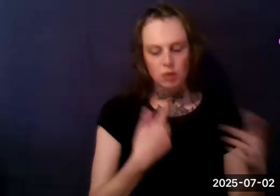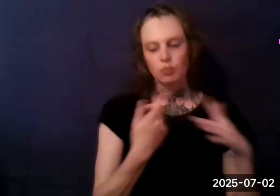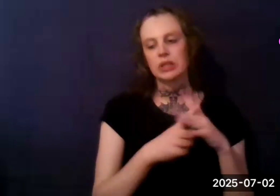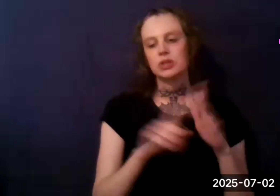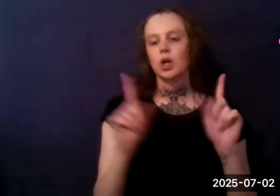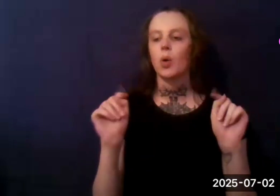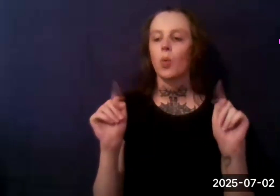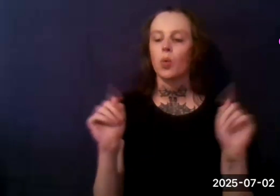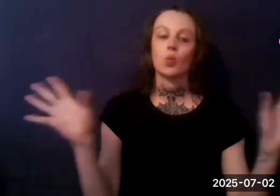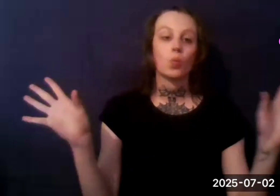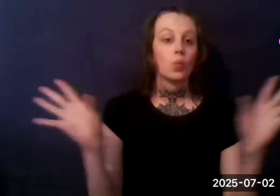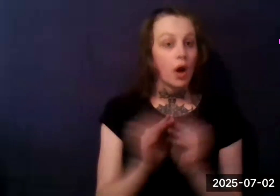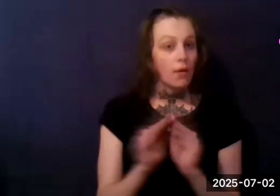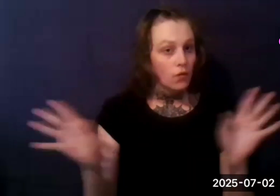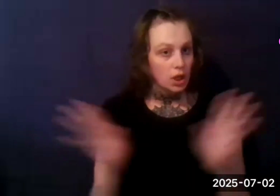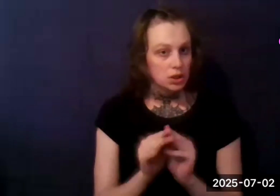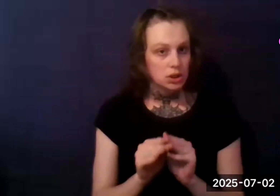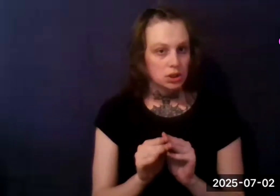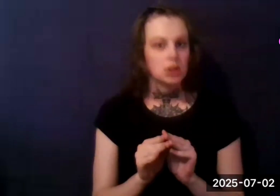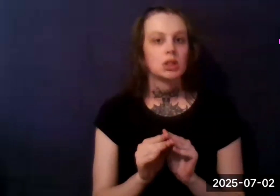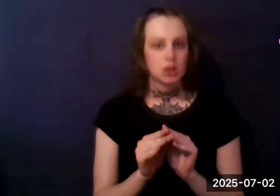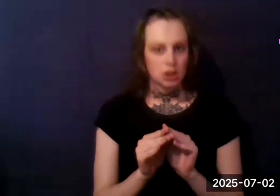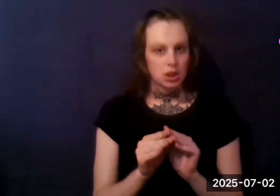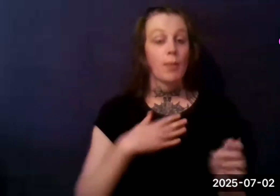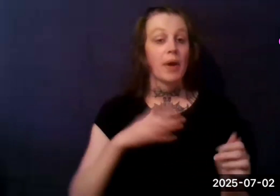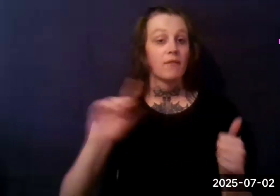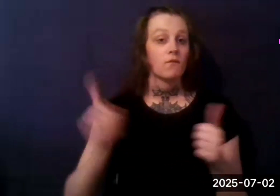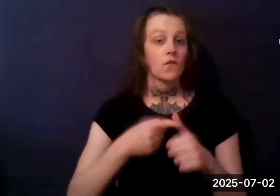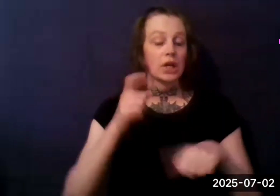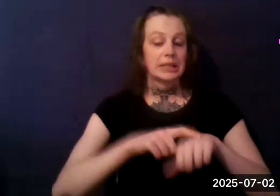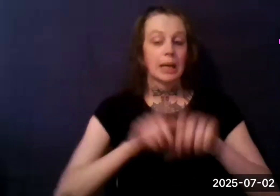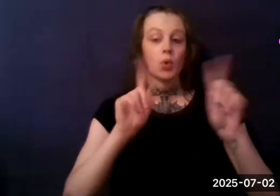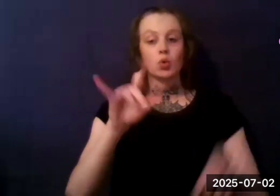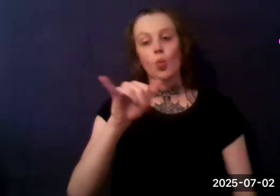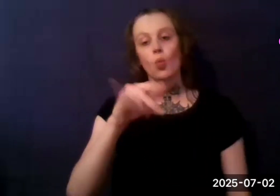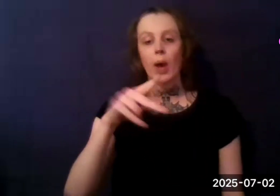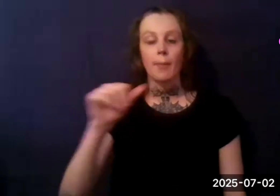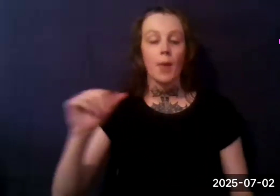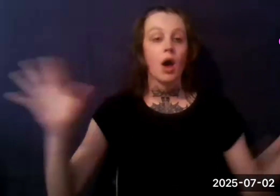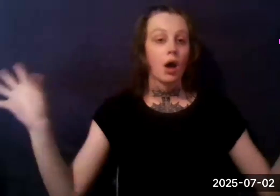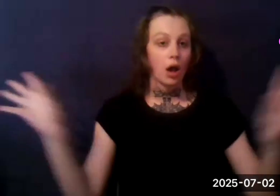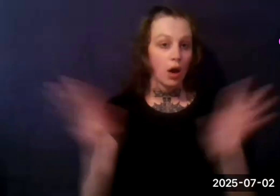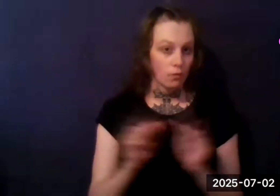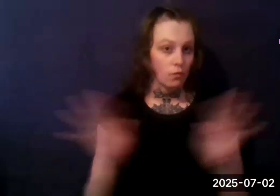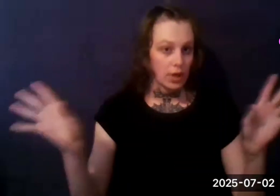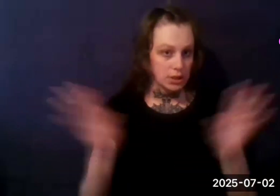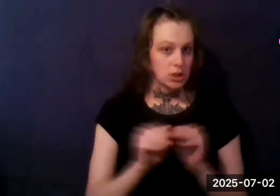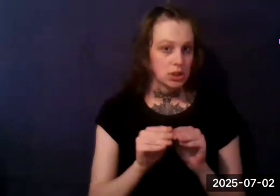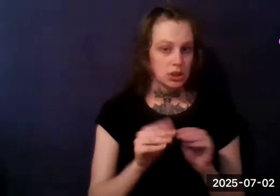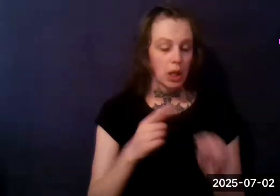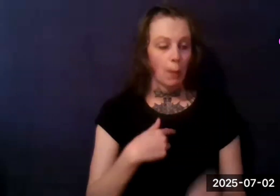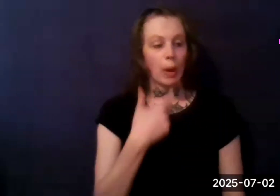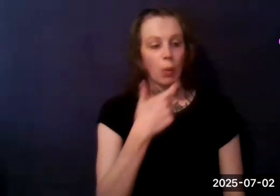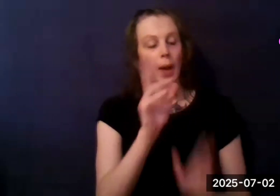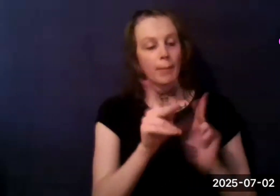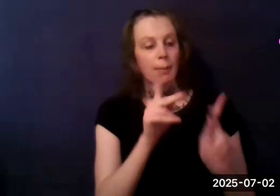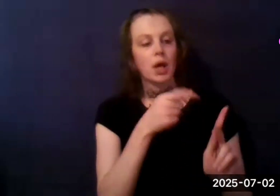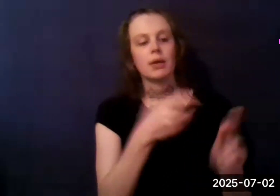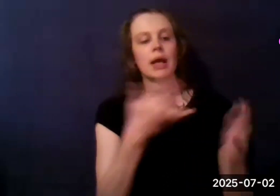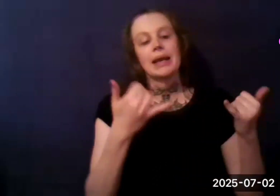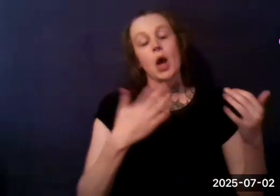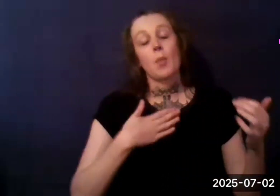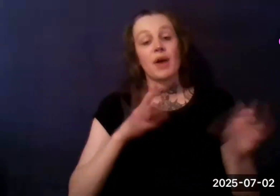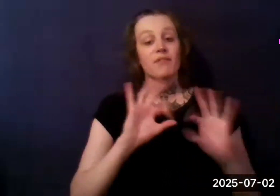started. My first conference was I got to watch people that now are like my family. I watched them win the